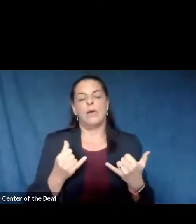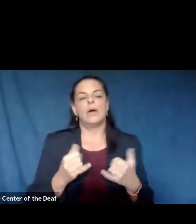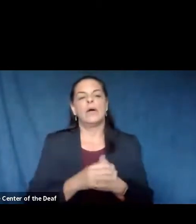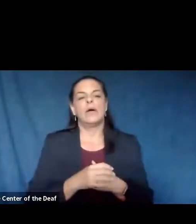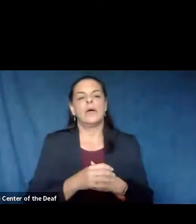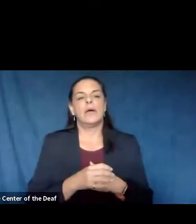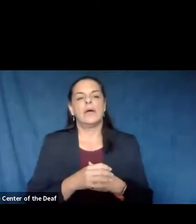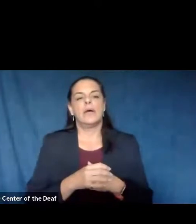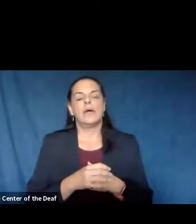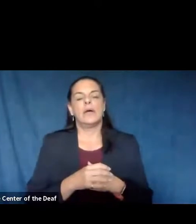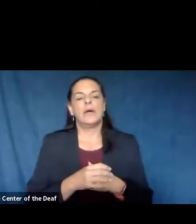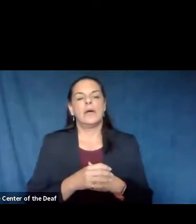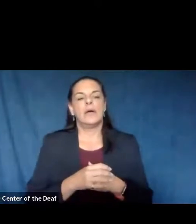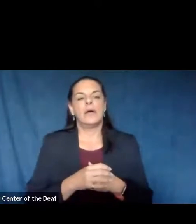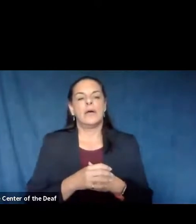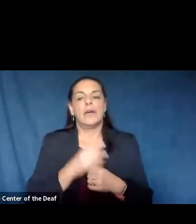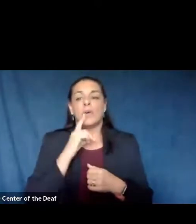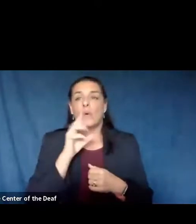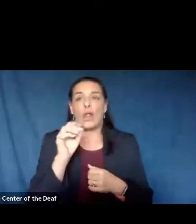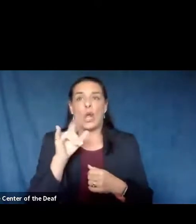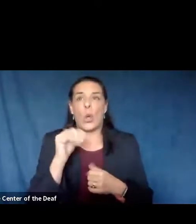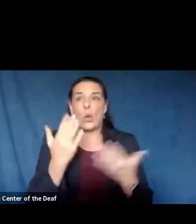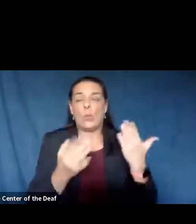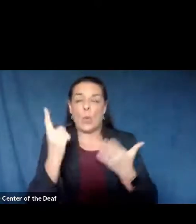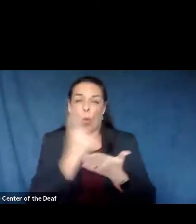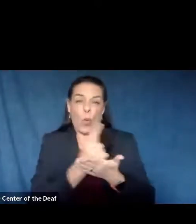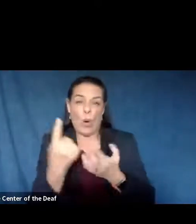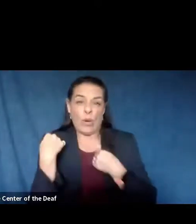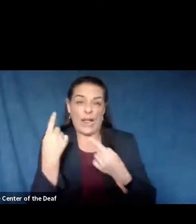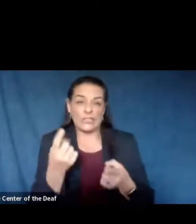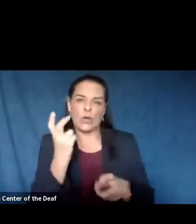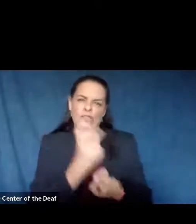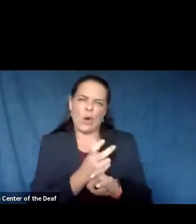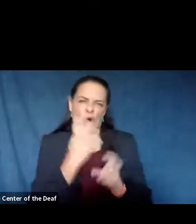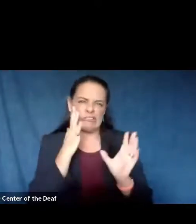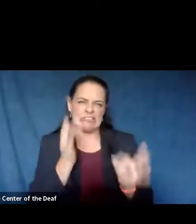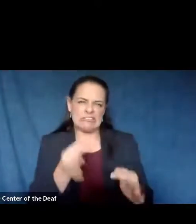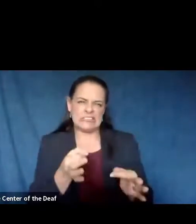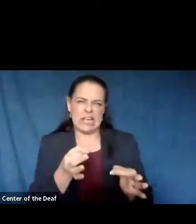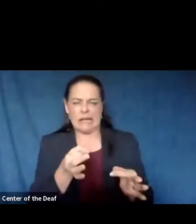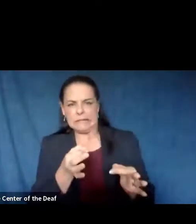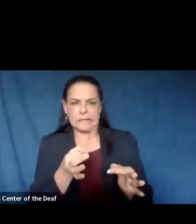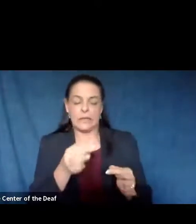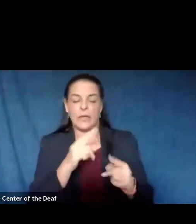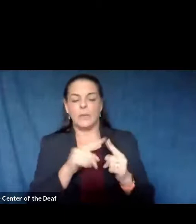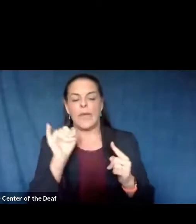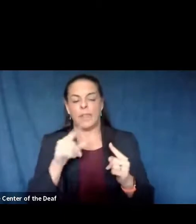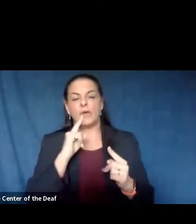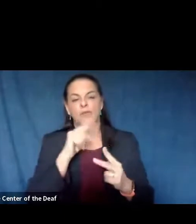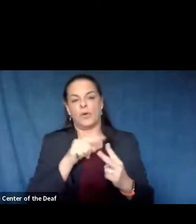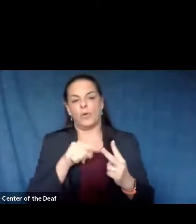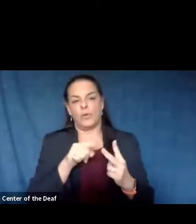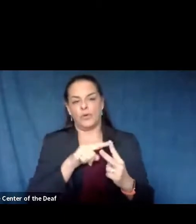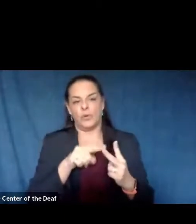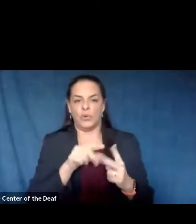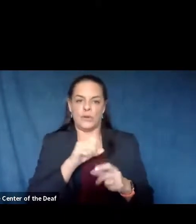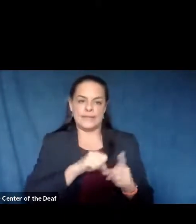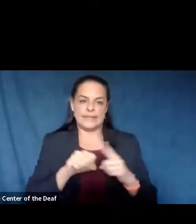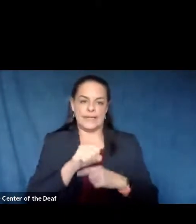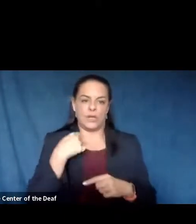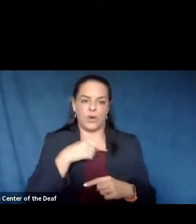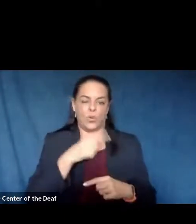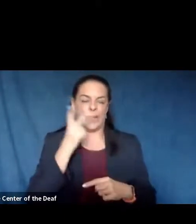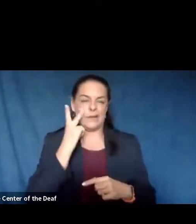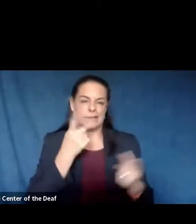is and where it's going. It's only been about a week, so it's really hard to make a judgment call, but those are kind of the two scenarios we see